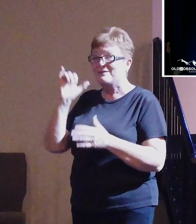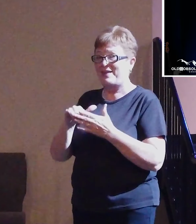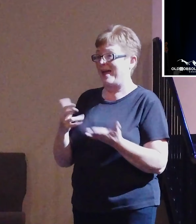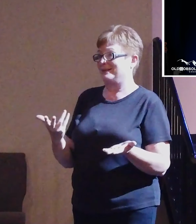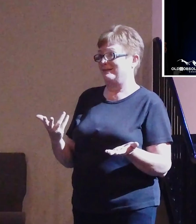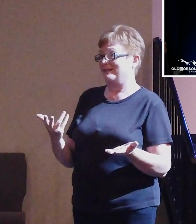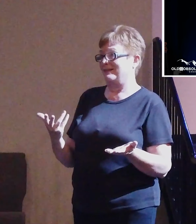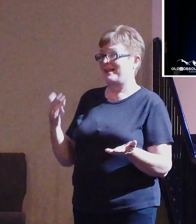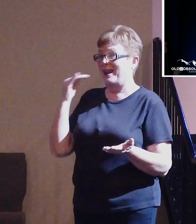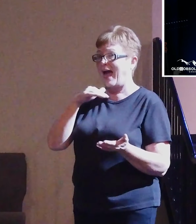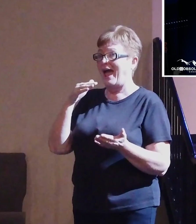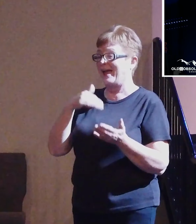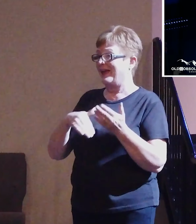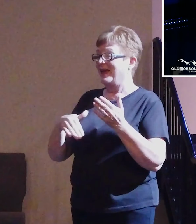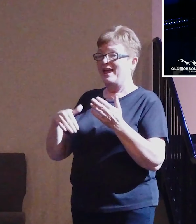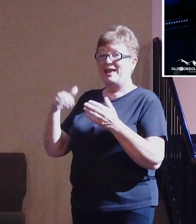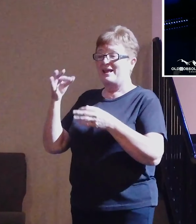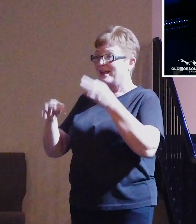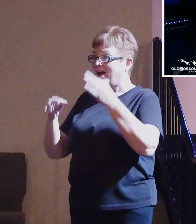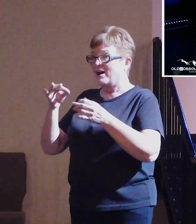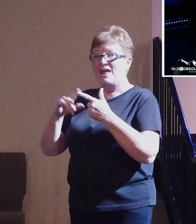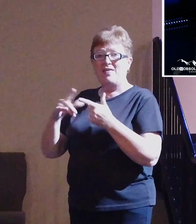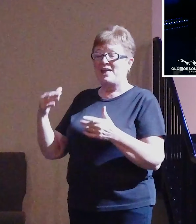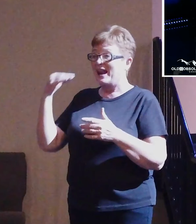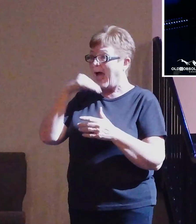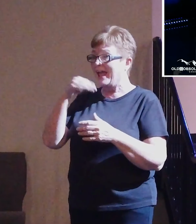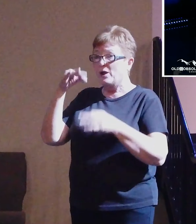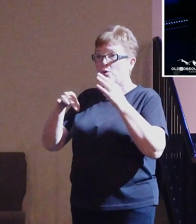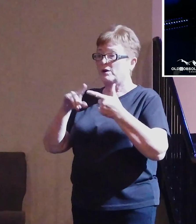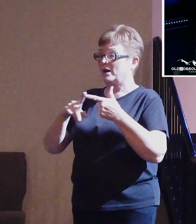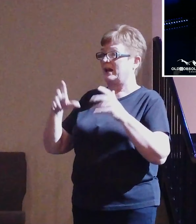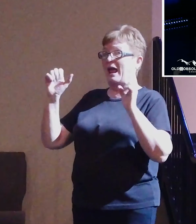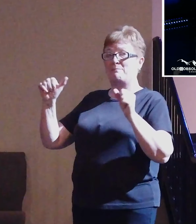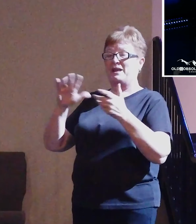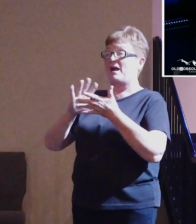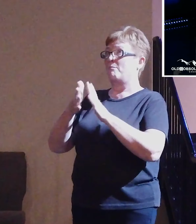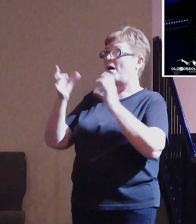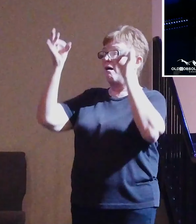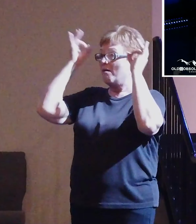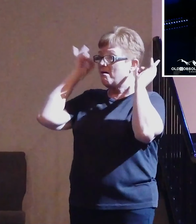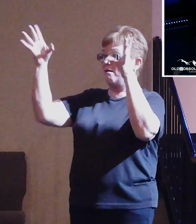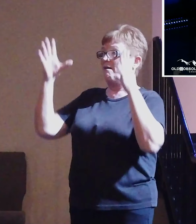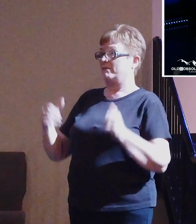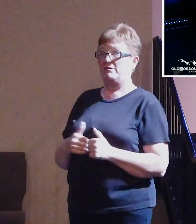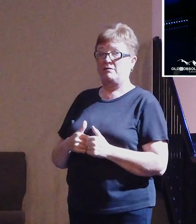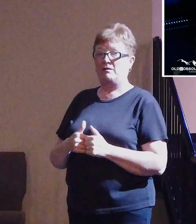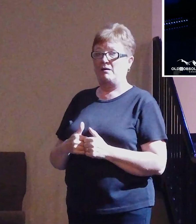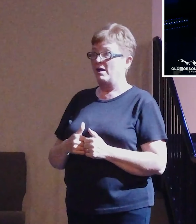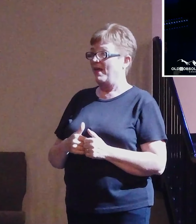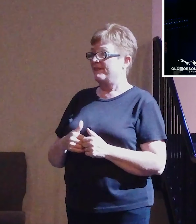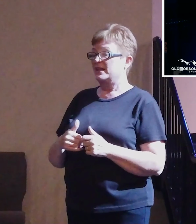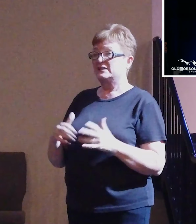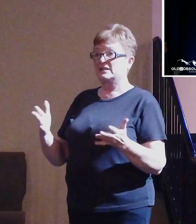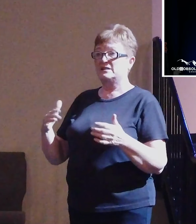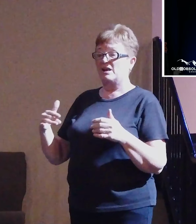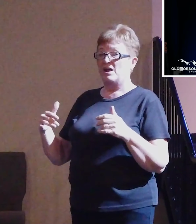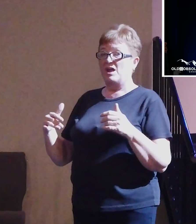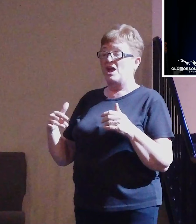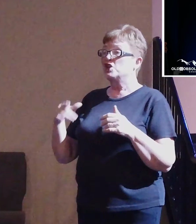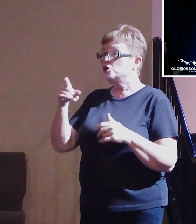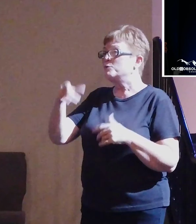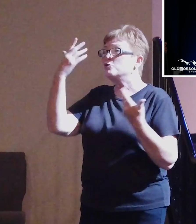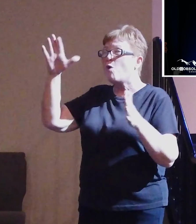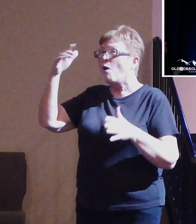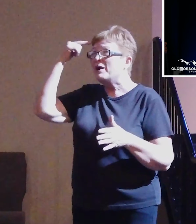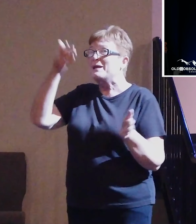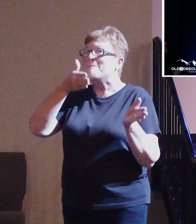The consequences of lying in court are catastrophic. This is first degree premeditated